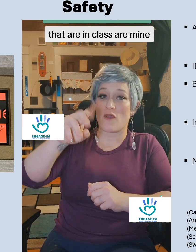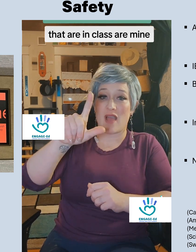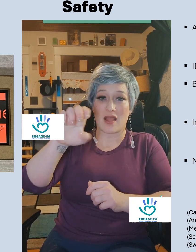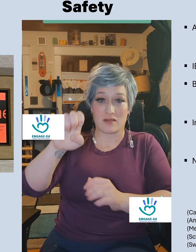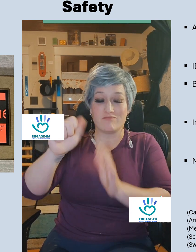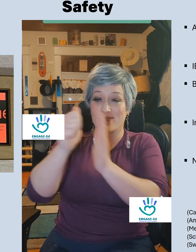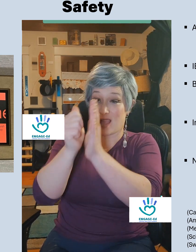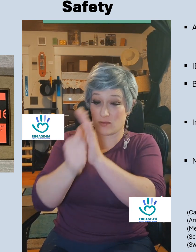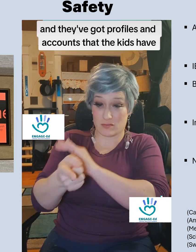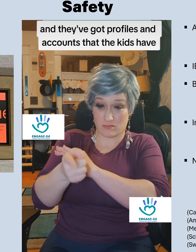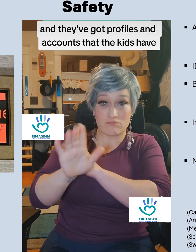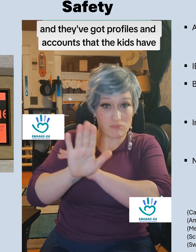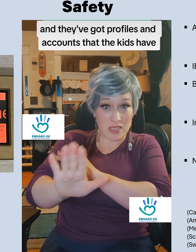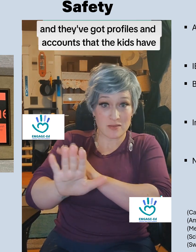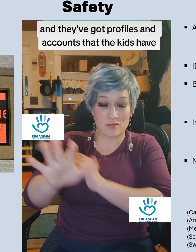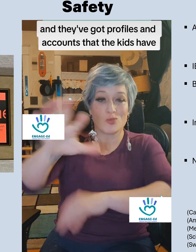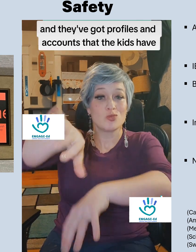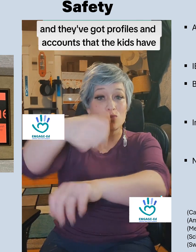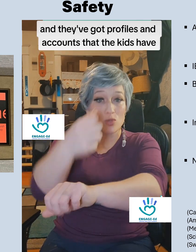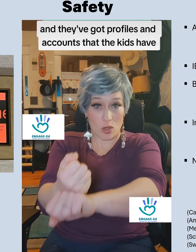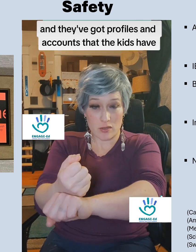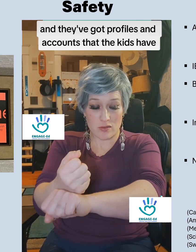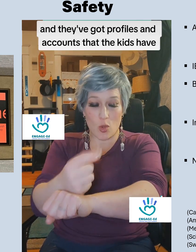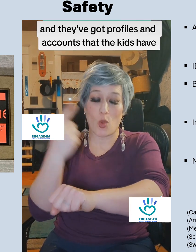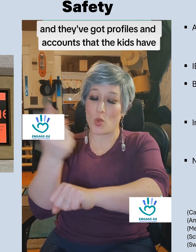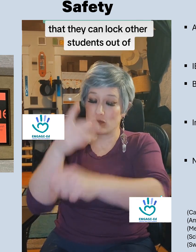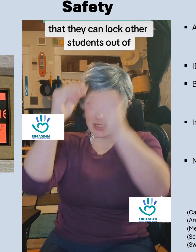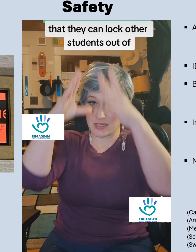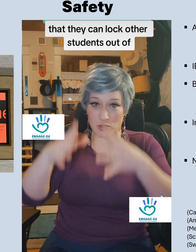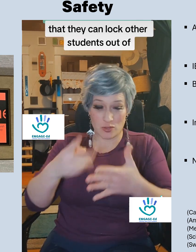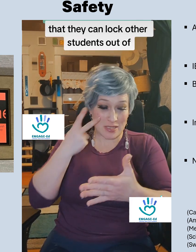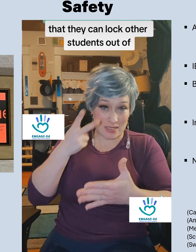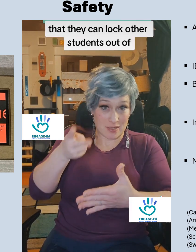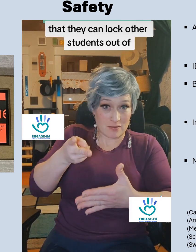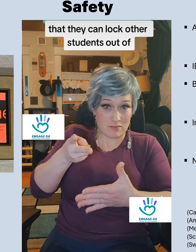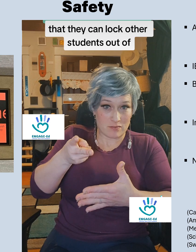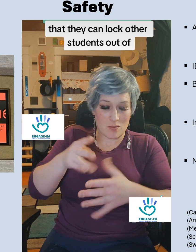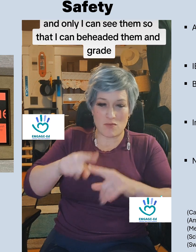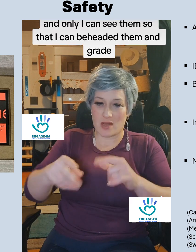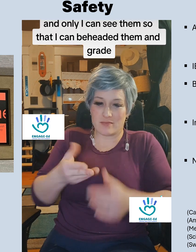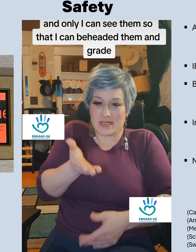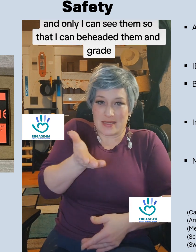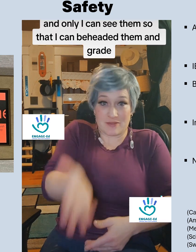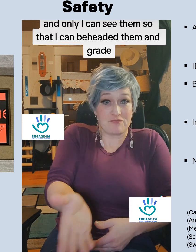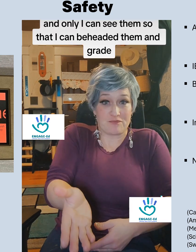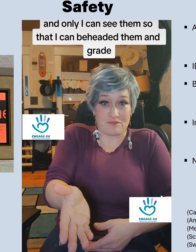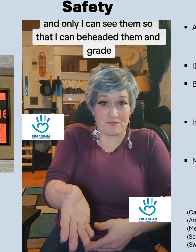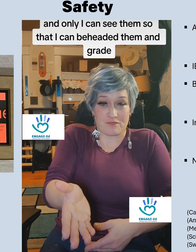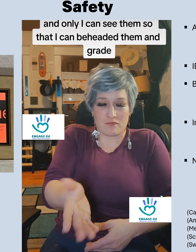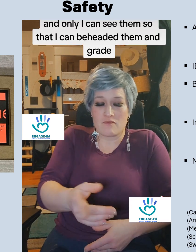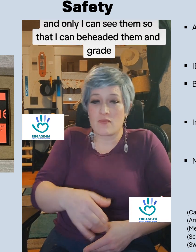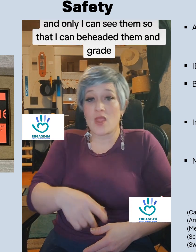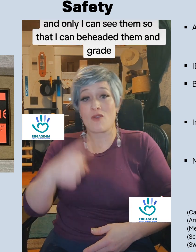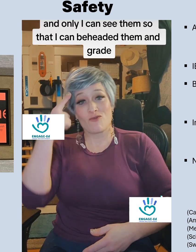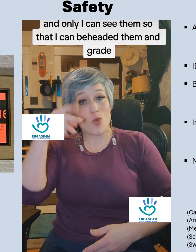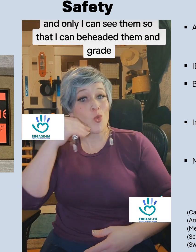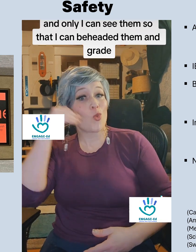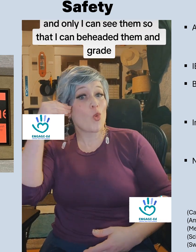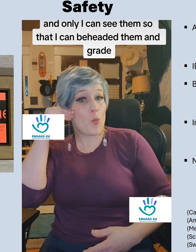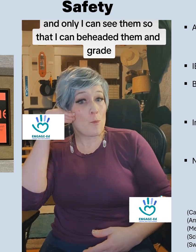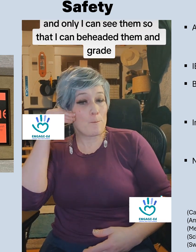mine. And they've got profiles and accounts that the kids have that they can lock other students out of, and only I can see them so that I